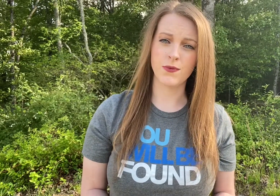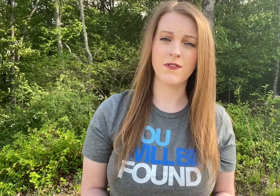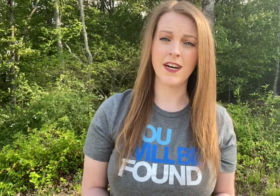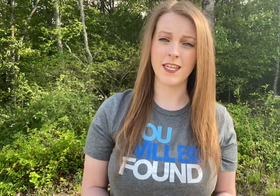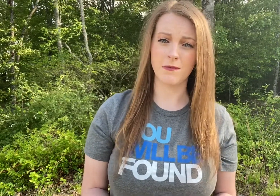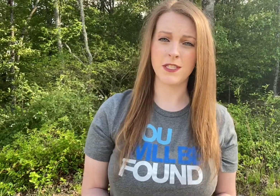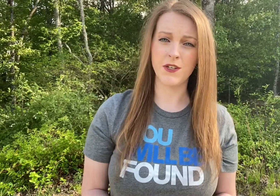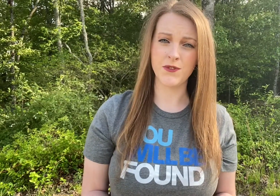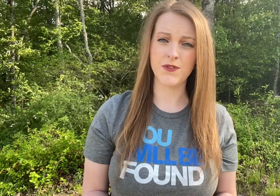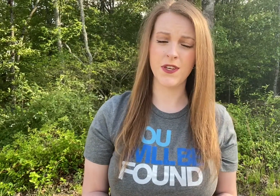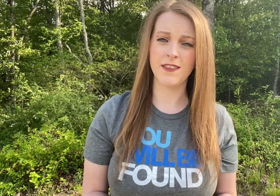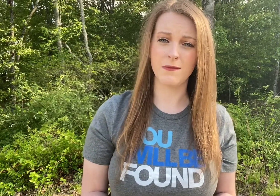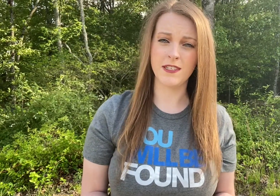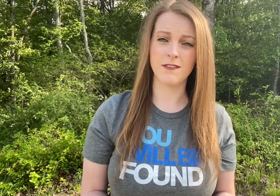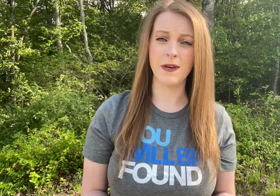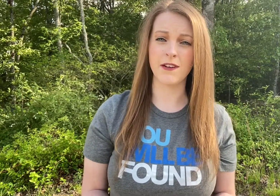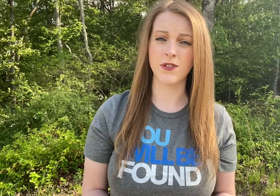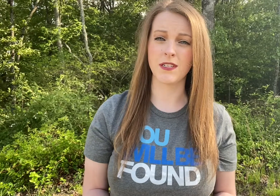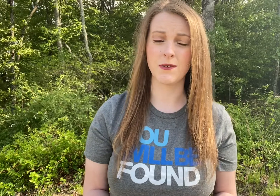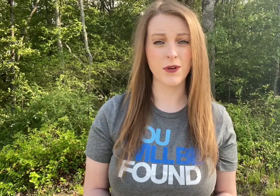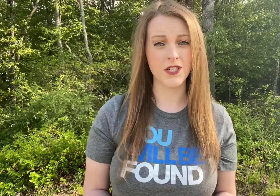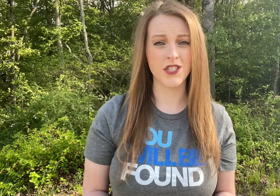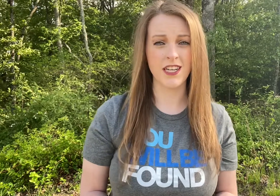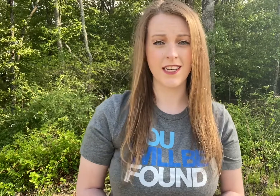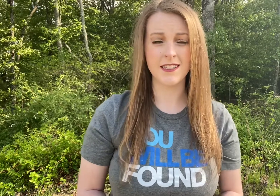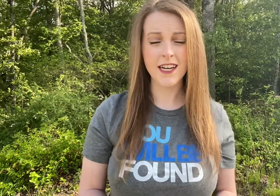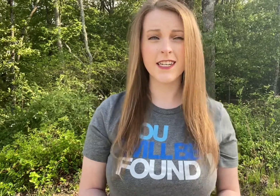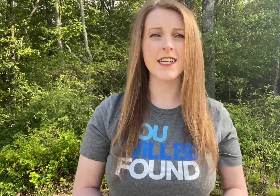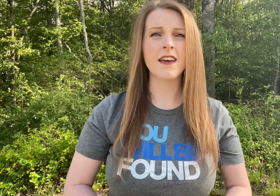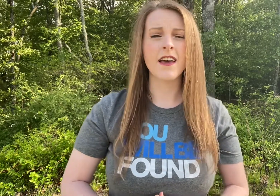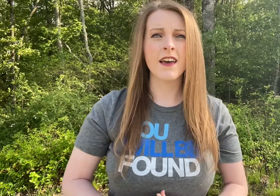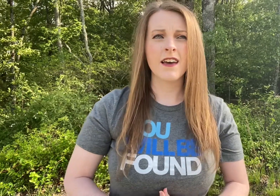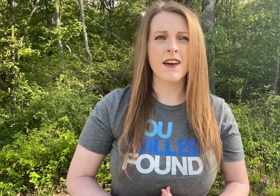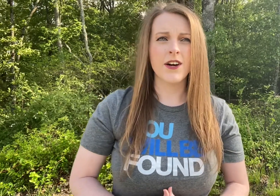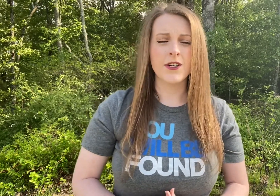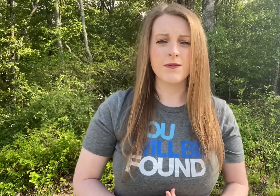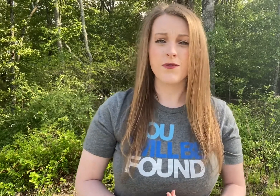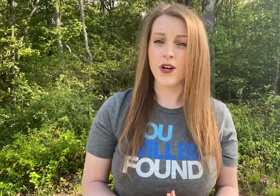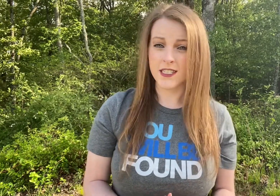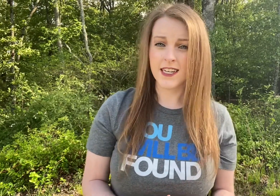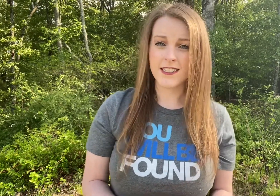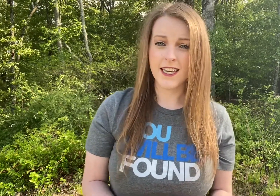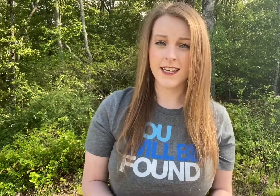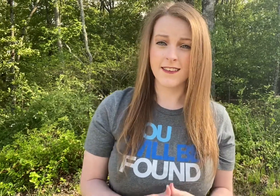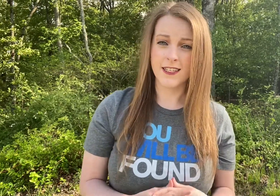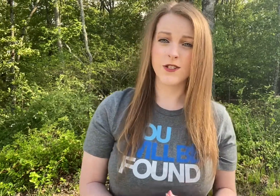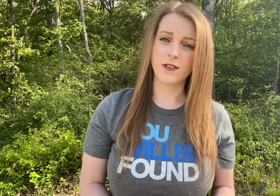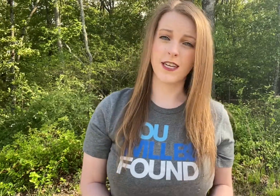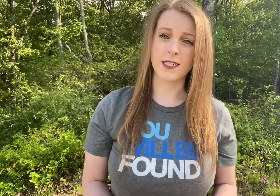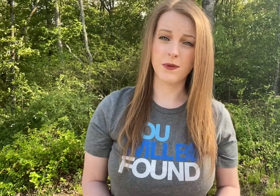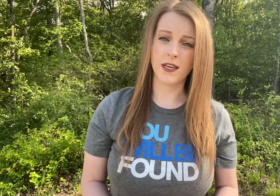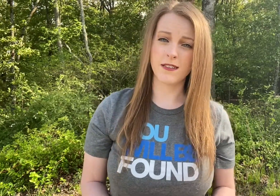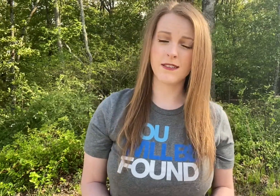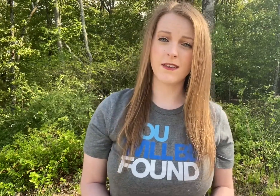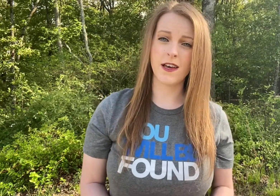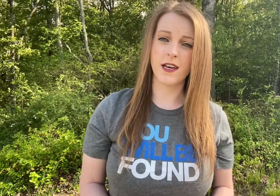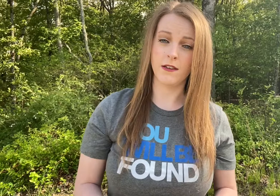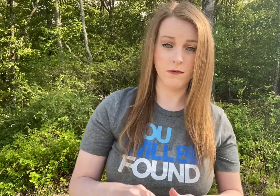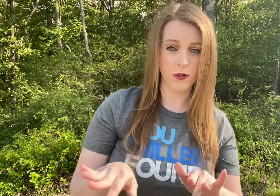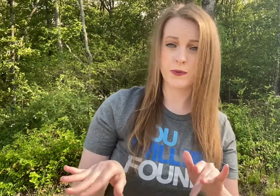finding himself in the midst of battling depression and anxiety. For context's sake, this song takes place, and no spoilers